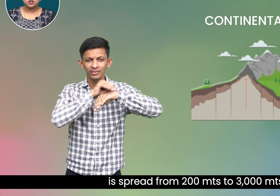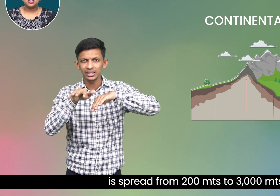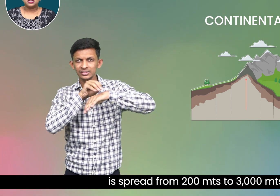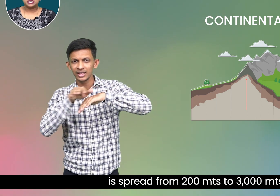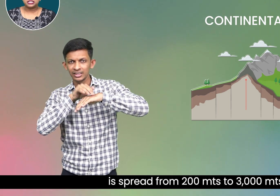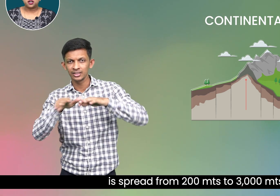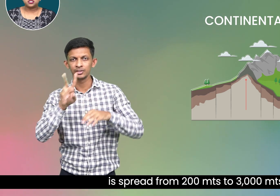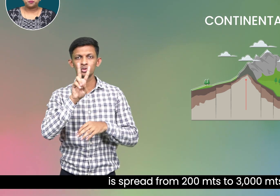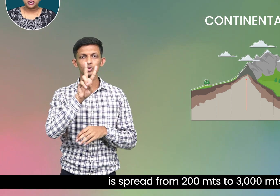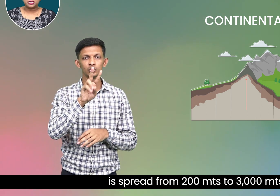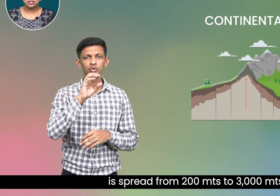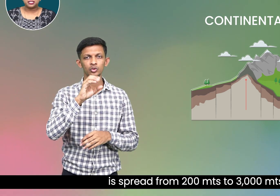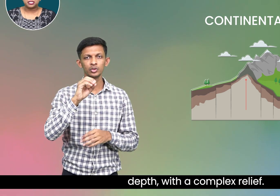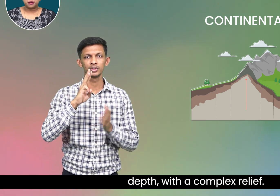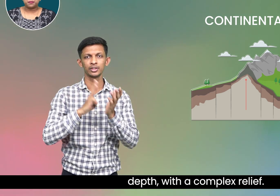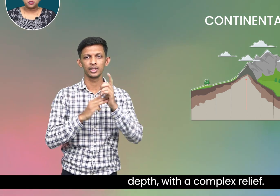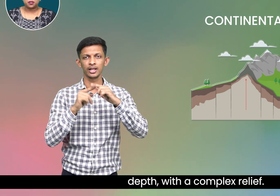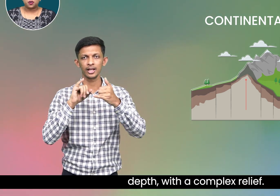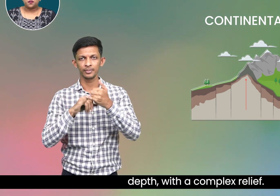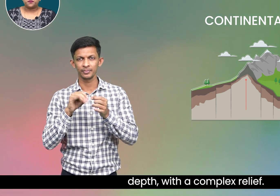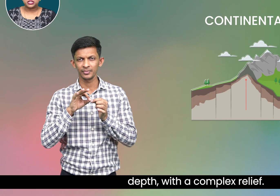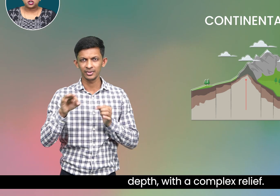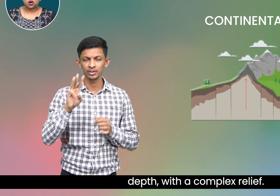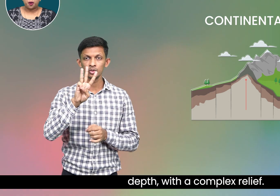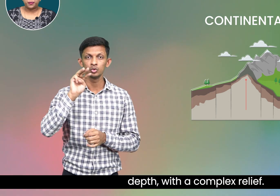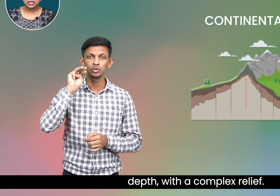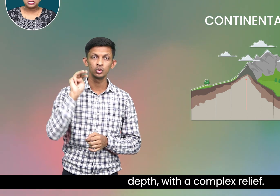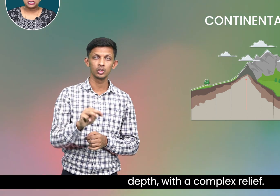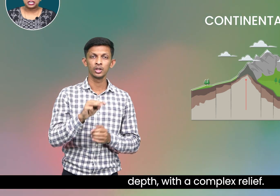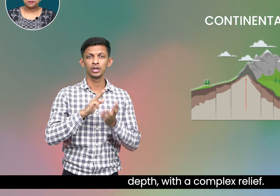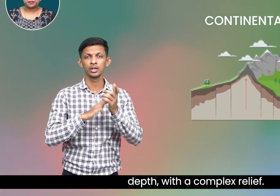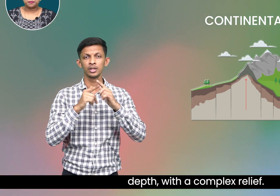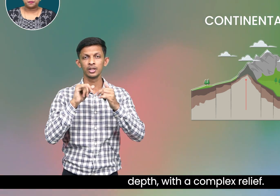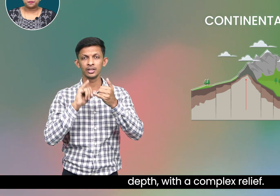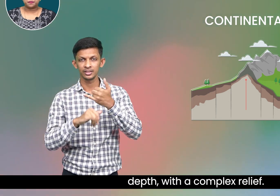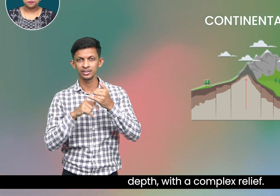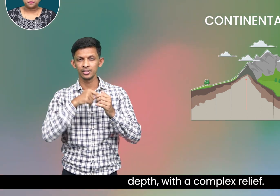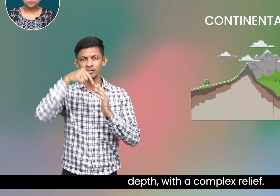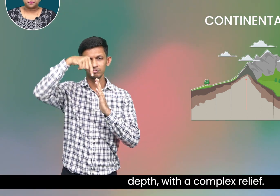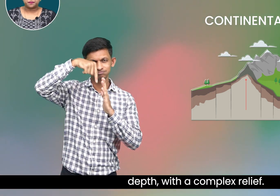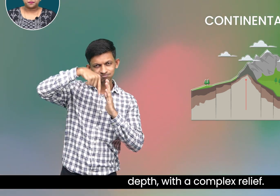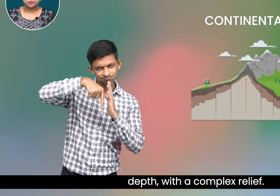to 3000 meters depth with a complex relief.